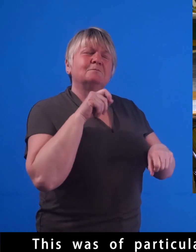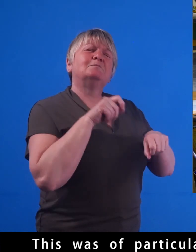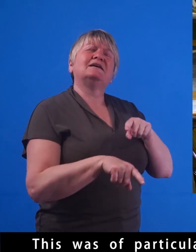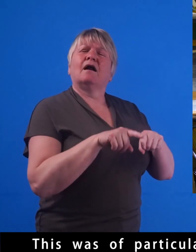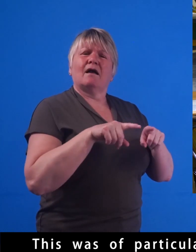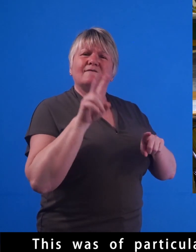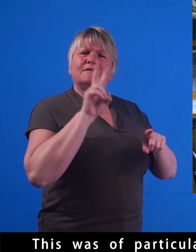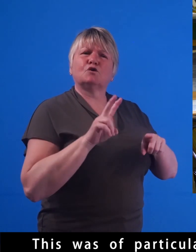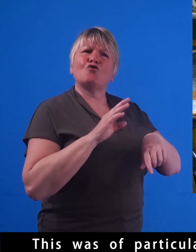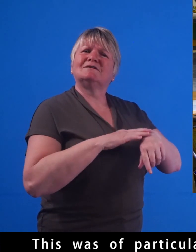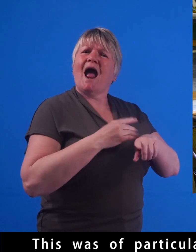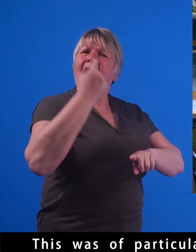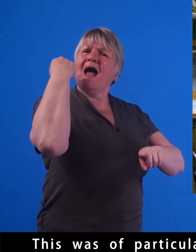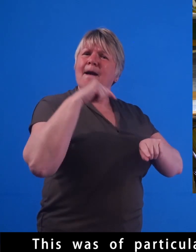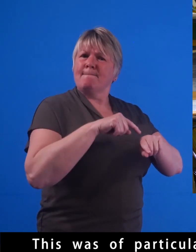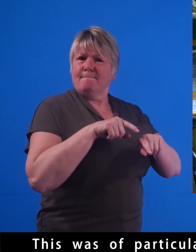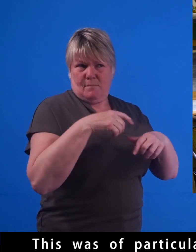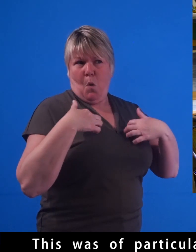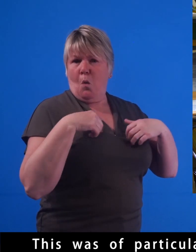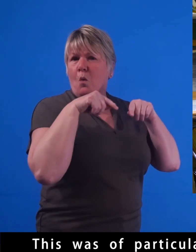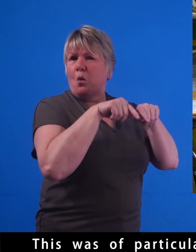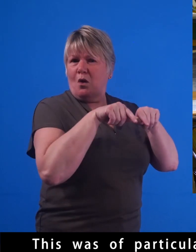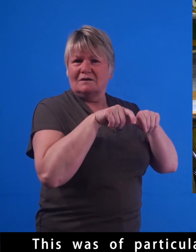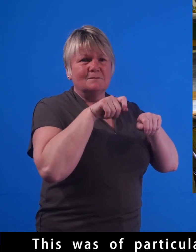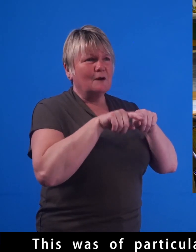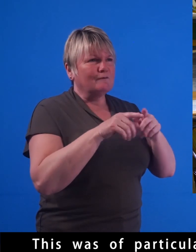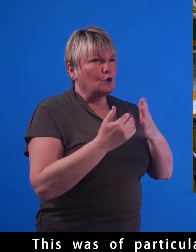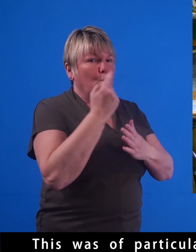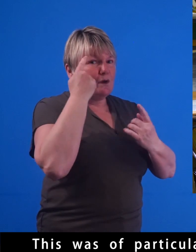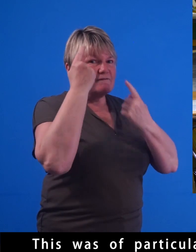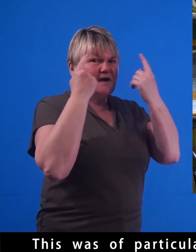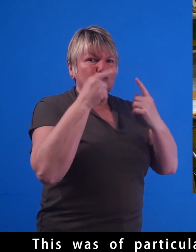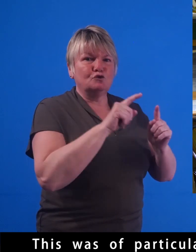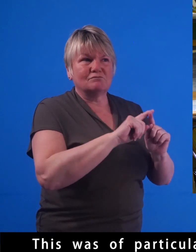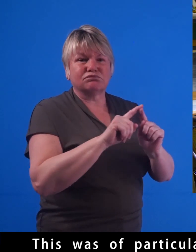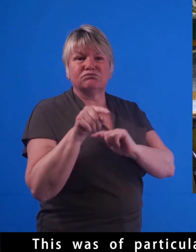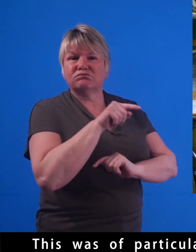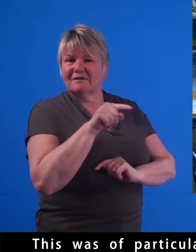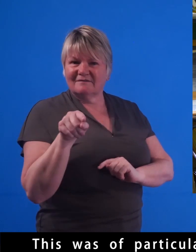This was of particular interest in the Victorian era, when there was a variety of new inventions.